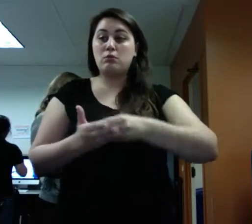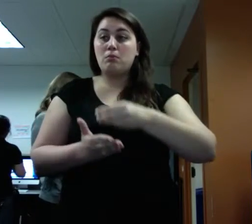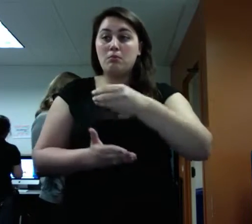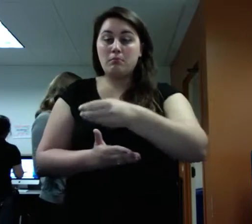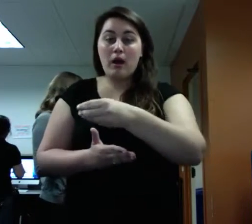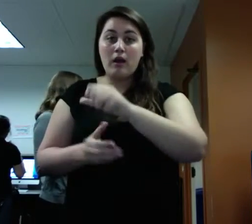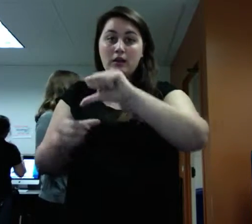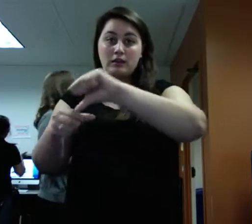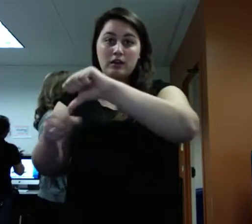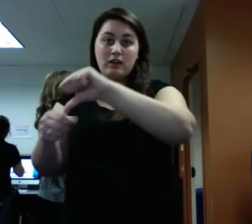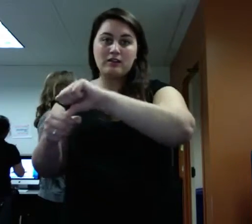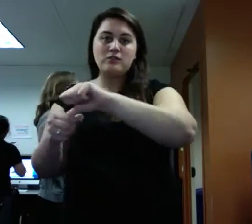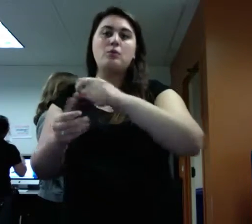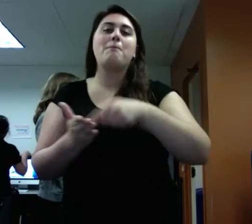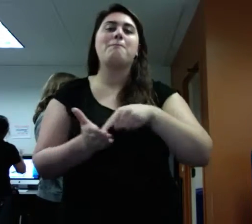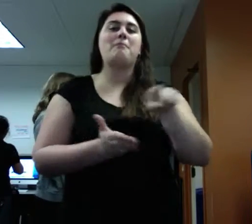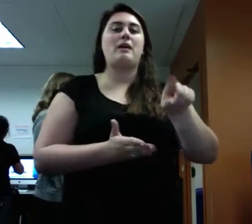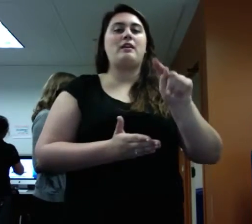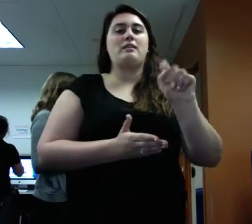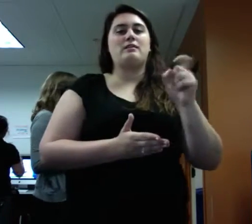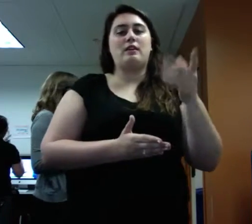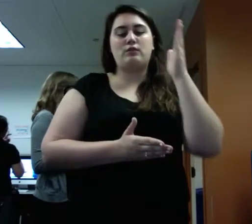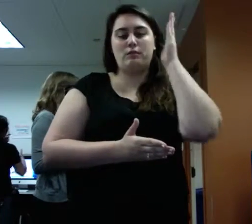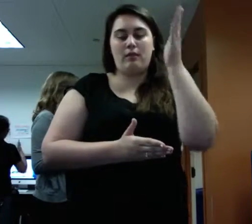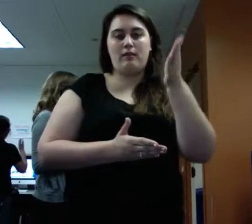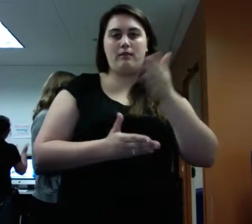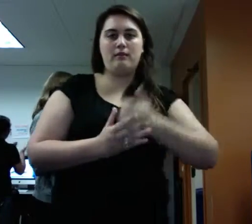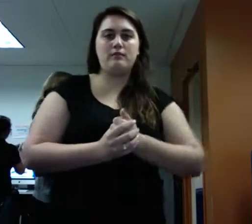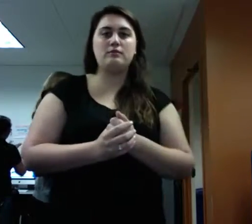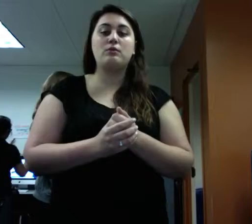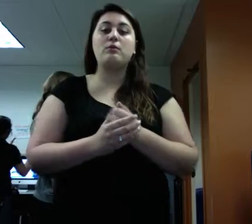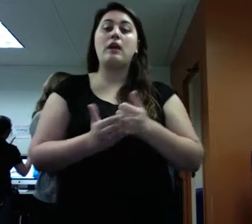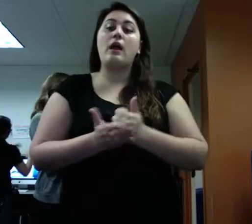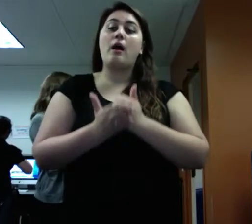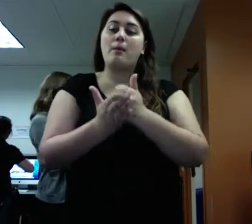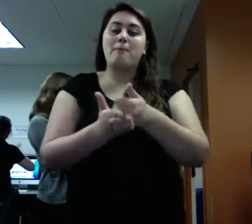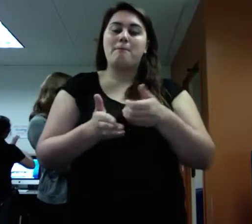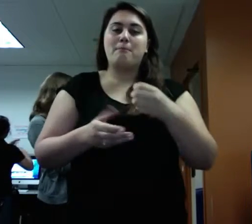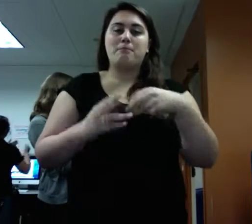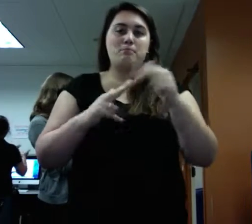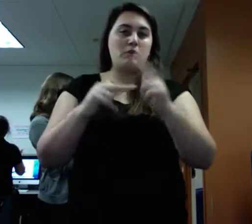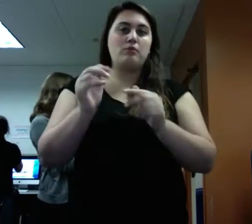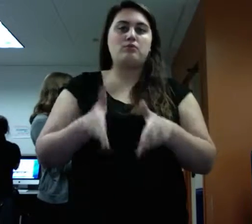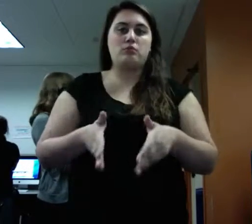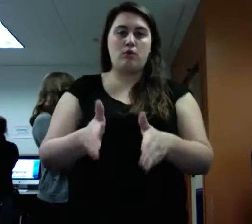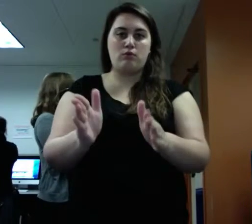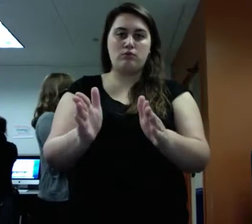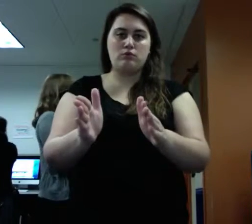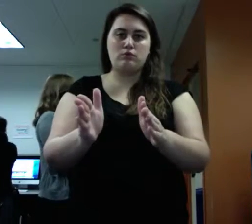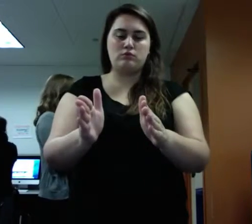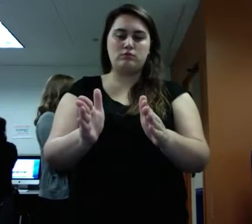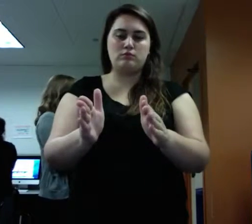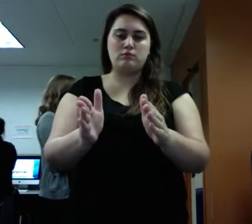That tax was allocated to new road building, so that there was a huge pool of money to build new